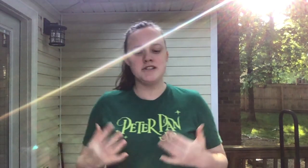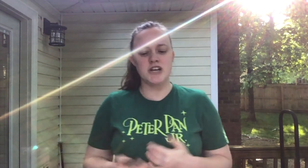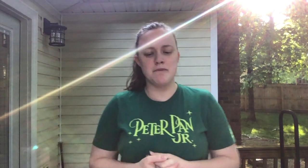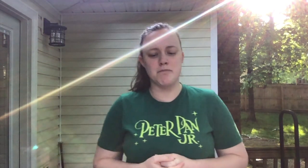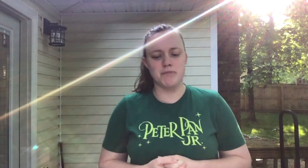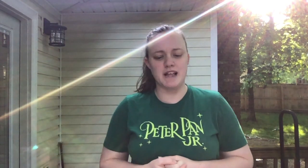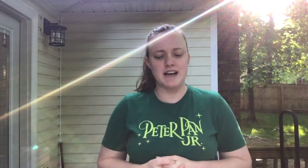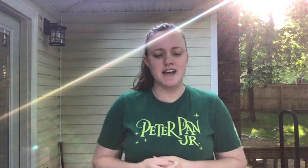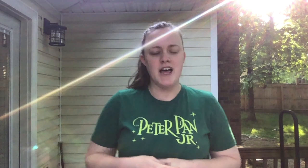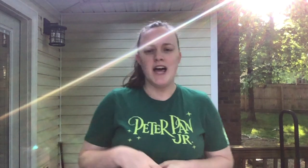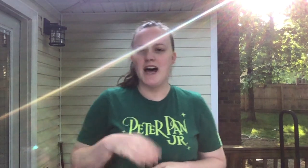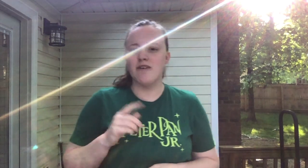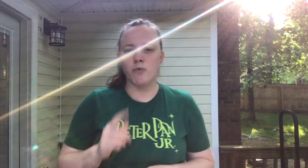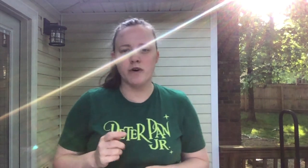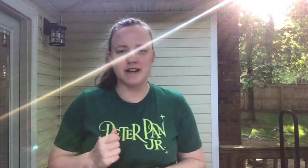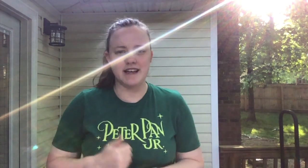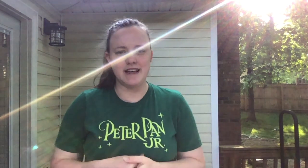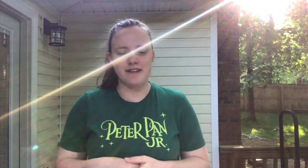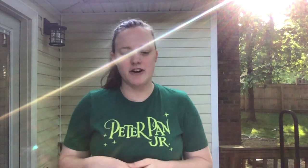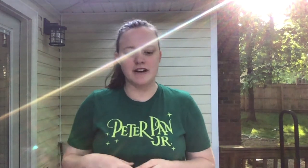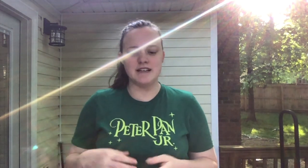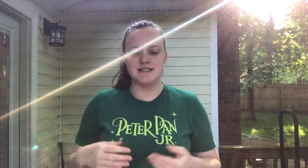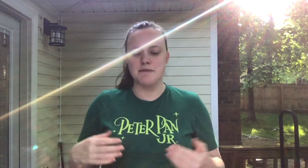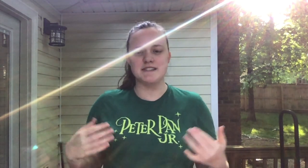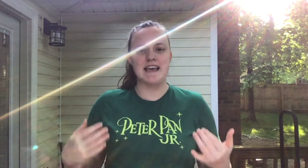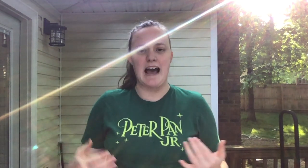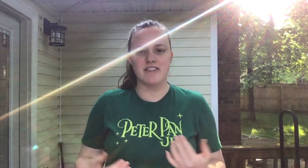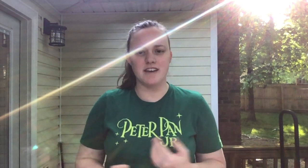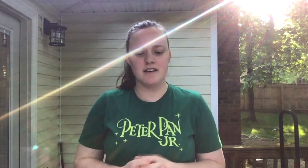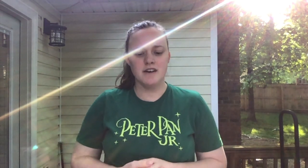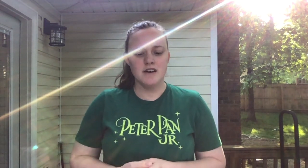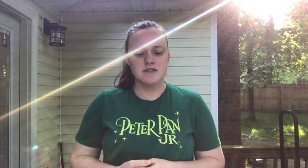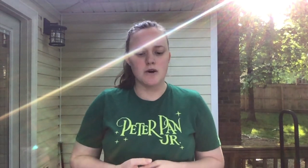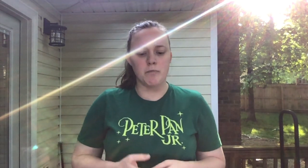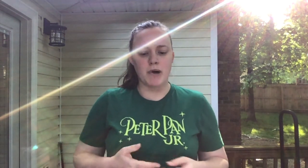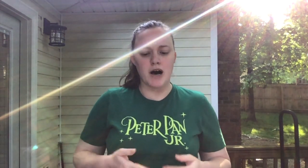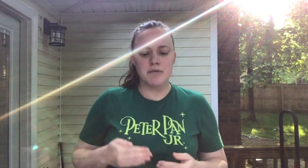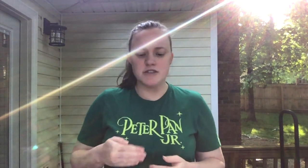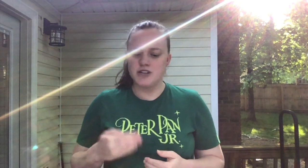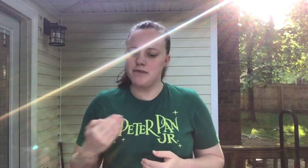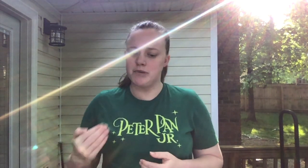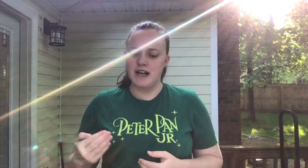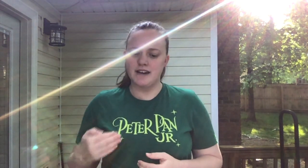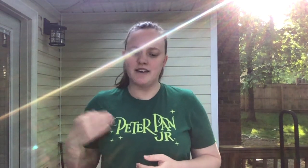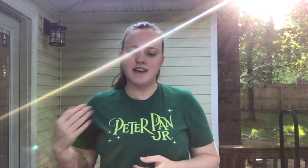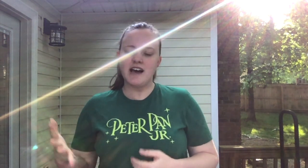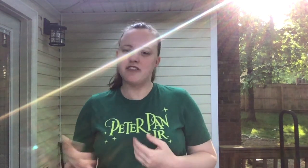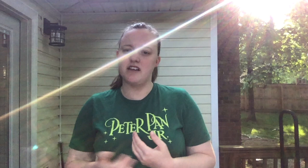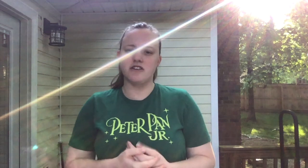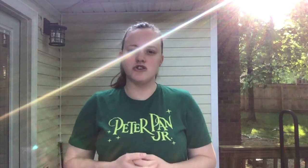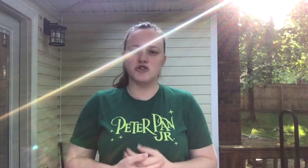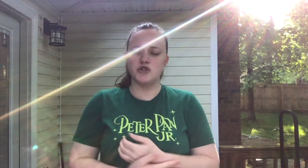Jane Black have one kid, and their kid's name is Kathy. So Bob and Jane Black and Kathy. There's